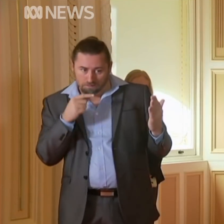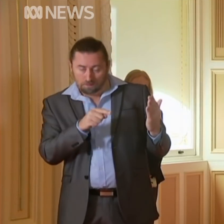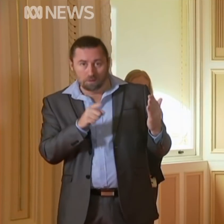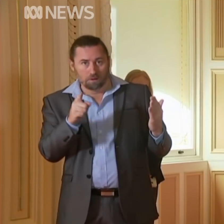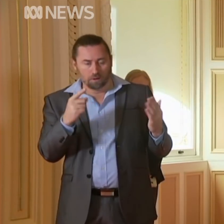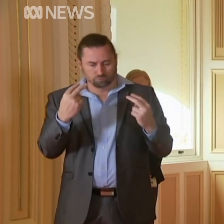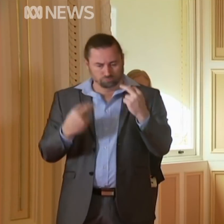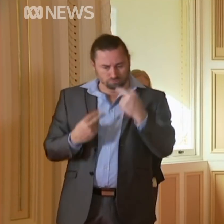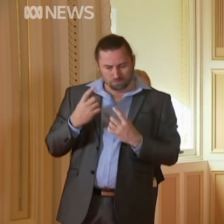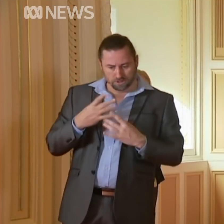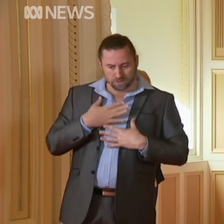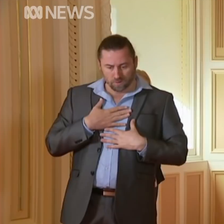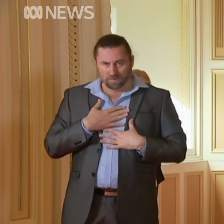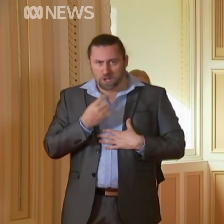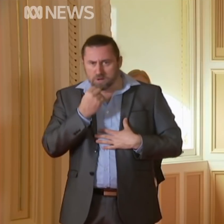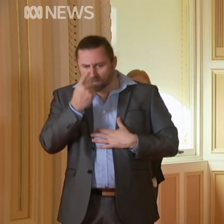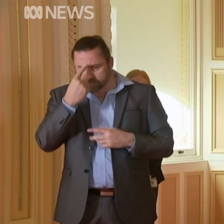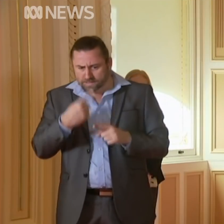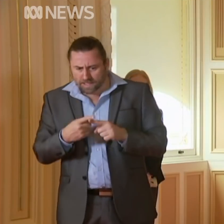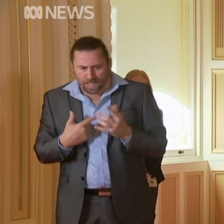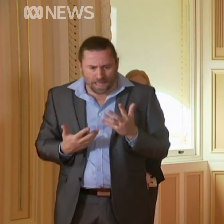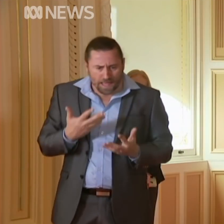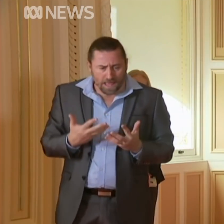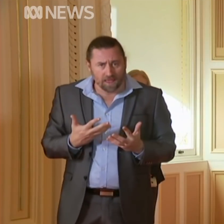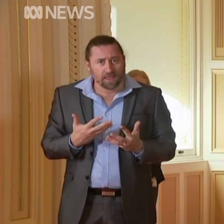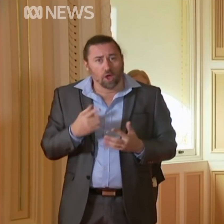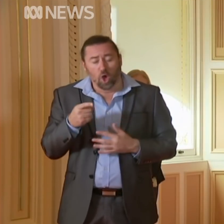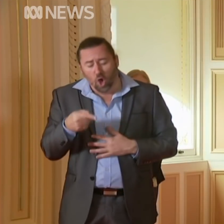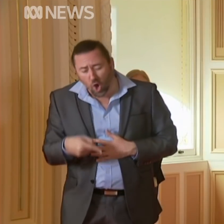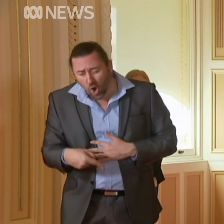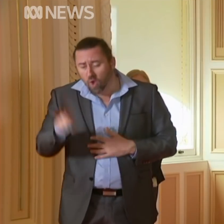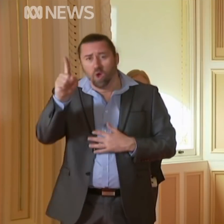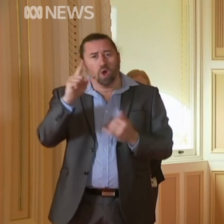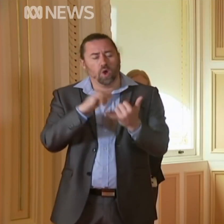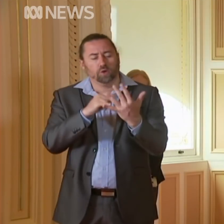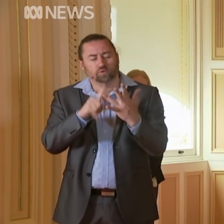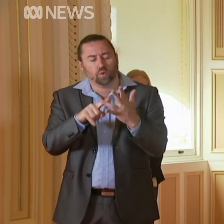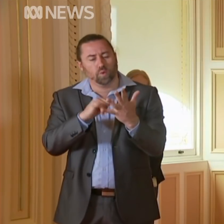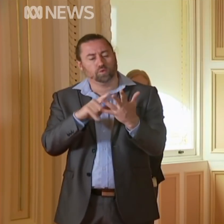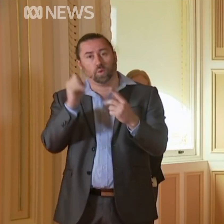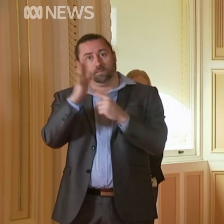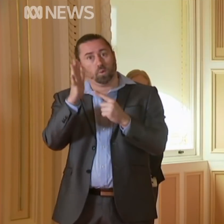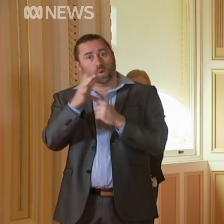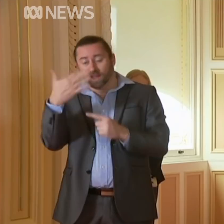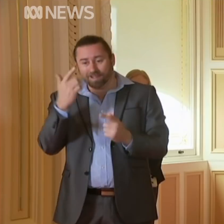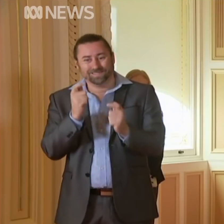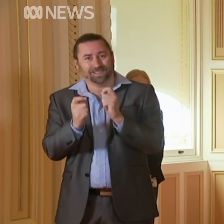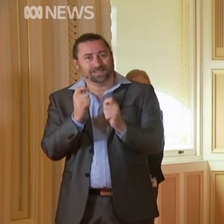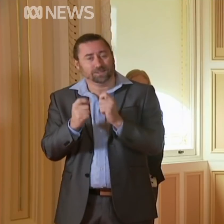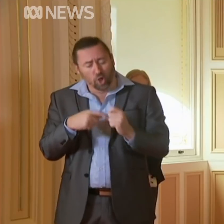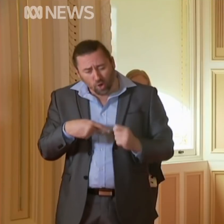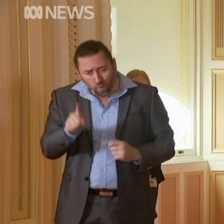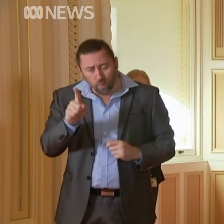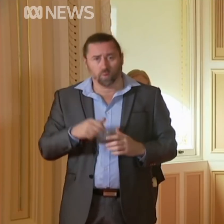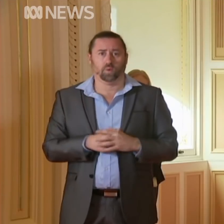very closely. If they have any symptoms whatsoever, they are the most important people to go and get tested, and in doing so